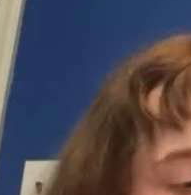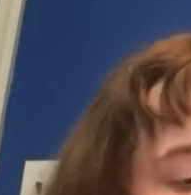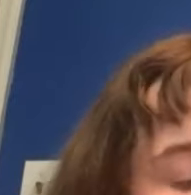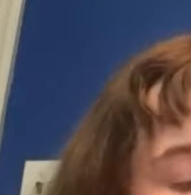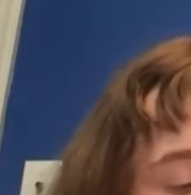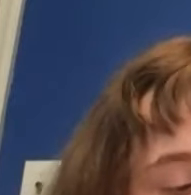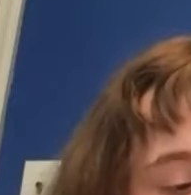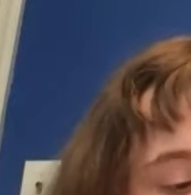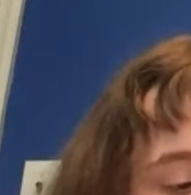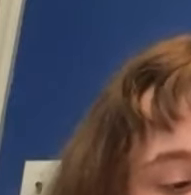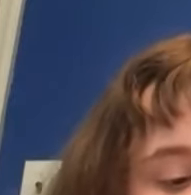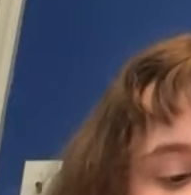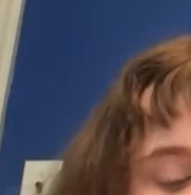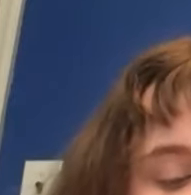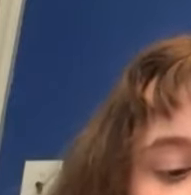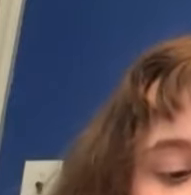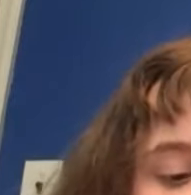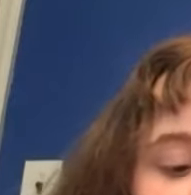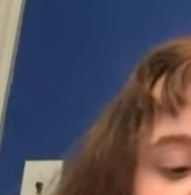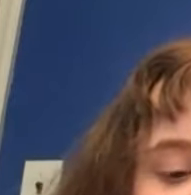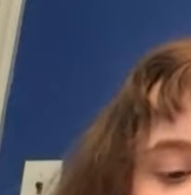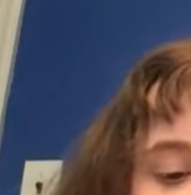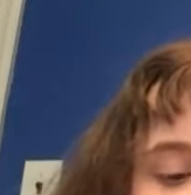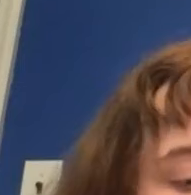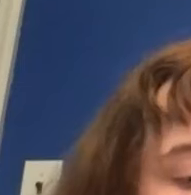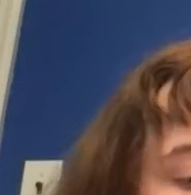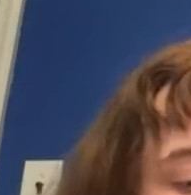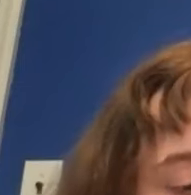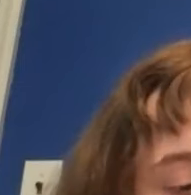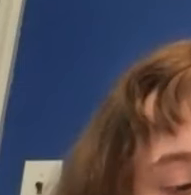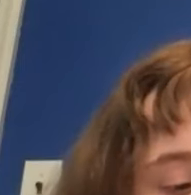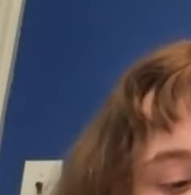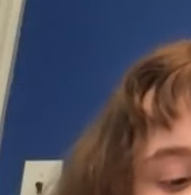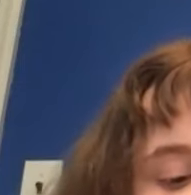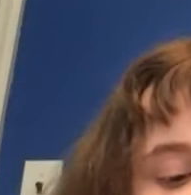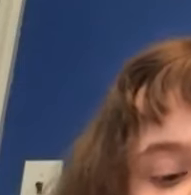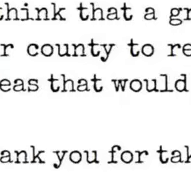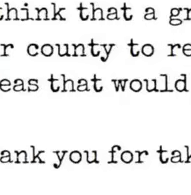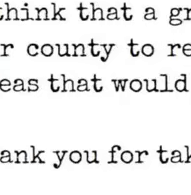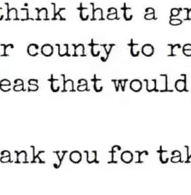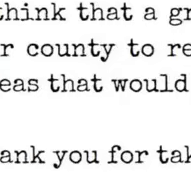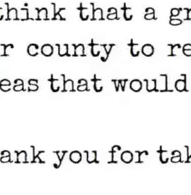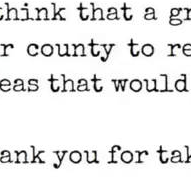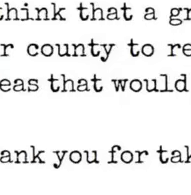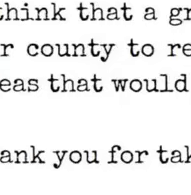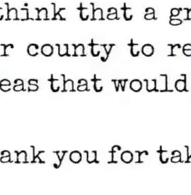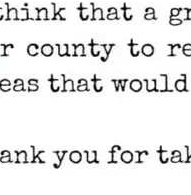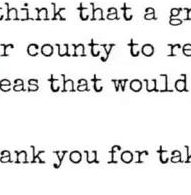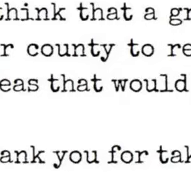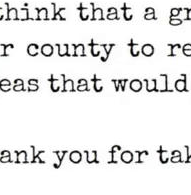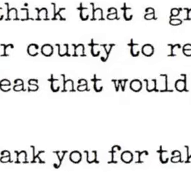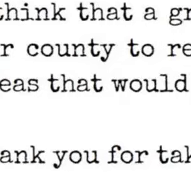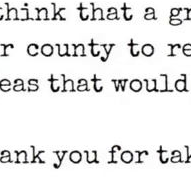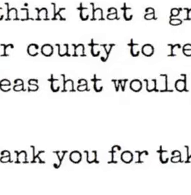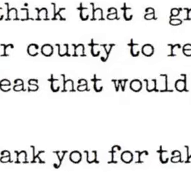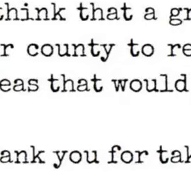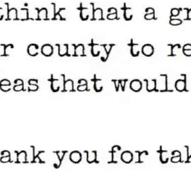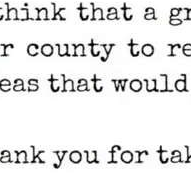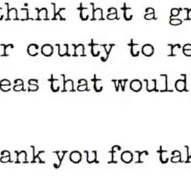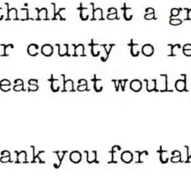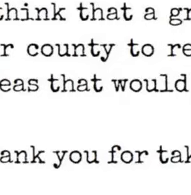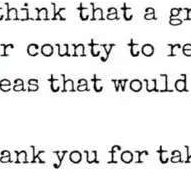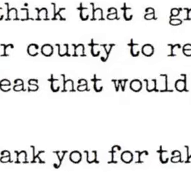and listen to ideas that would create a positive change. Thank you for taking the time to read my letter. Sincerely,